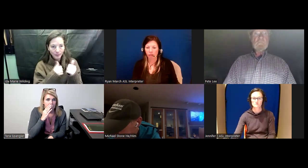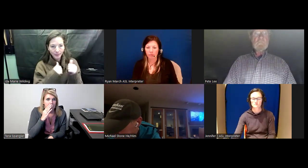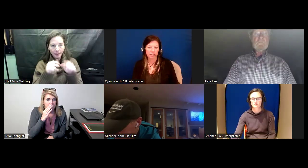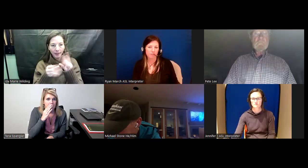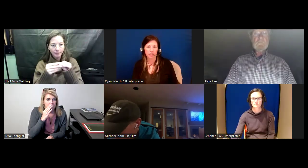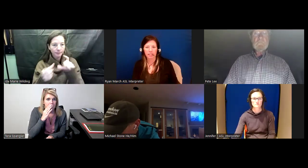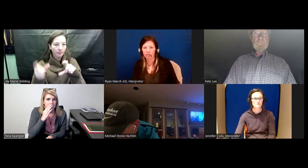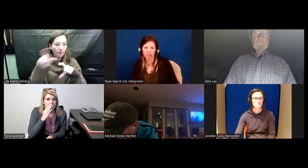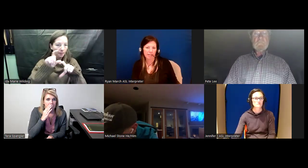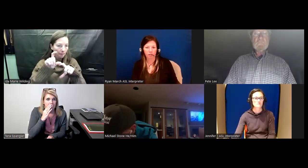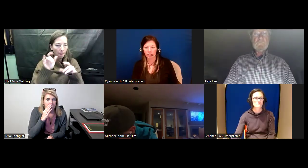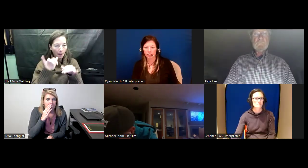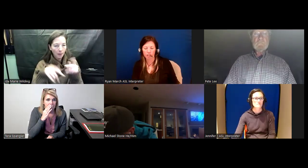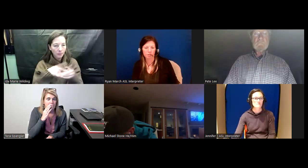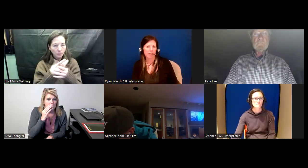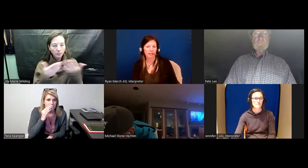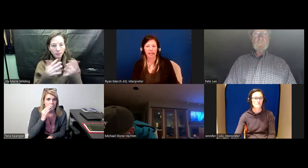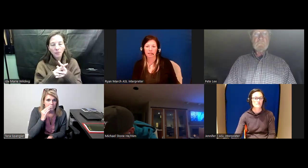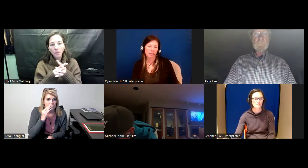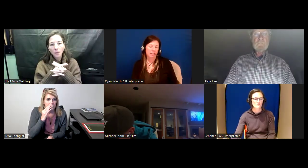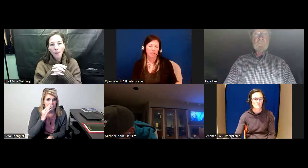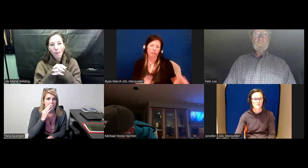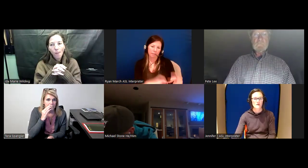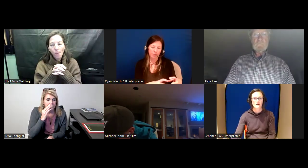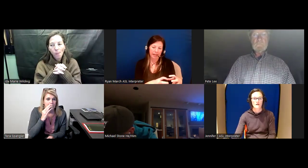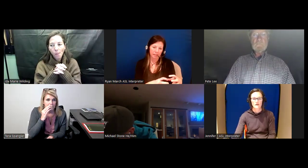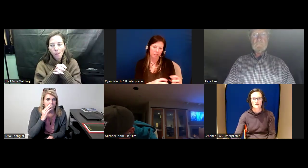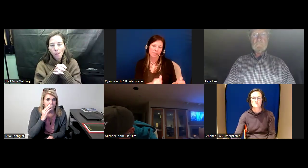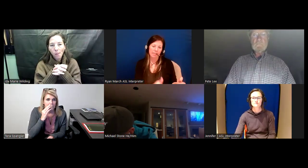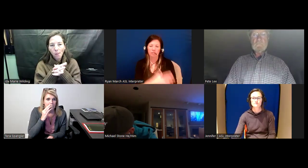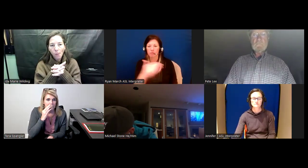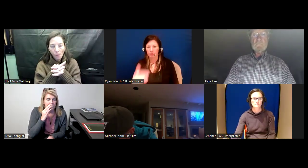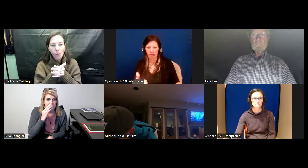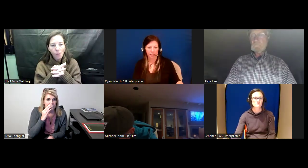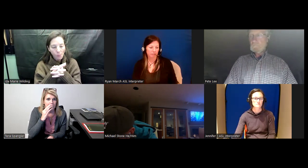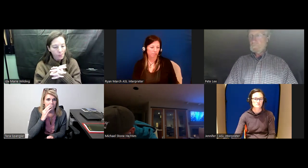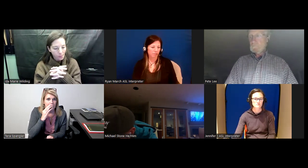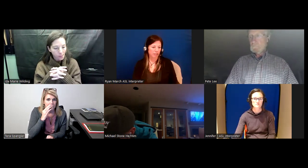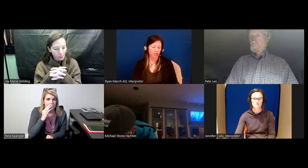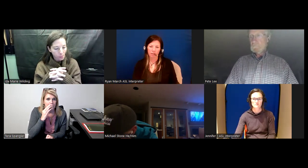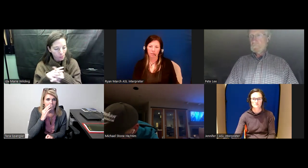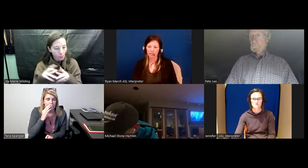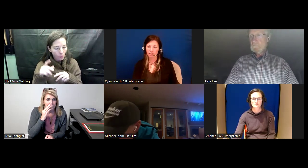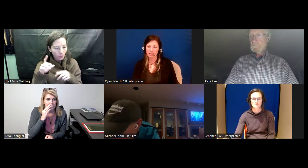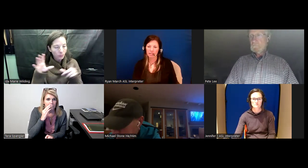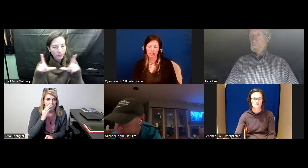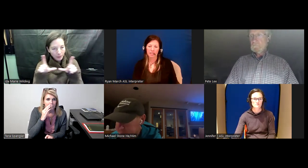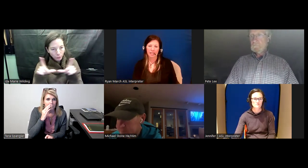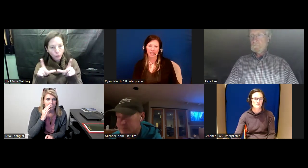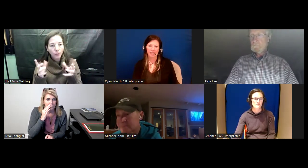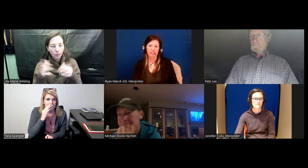additional compensation for our teachers, that whole issue, how to get, keep that connection, but maybe getting additional